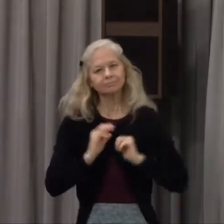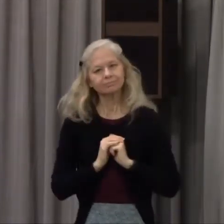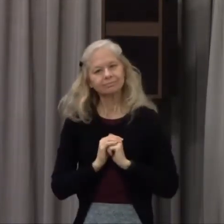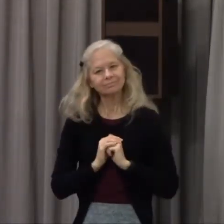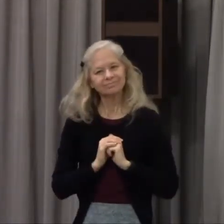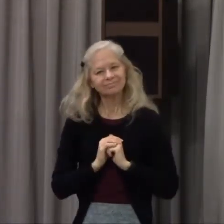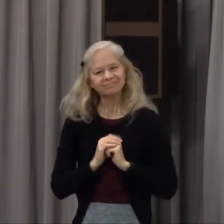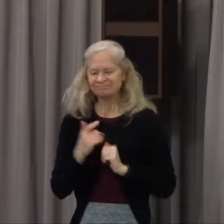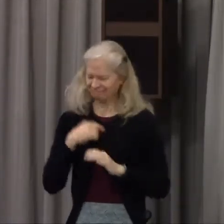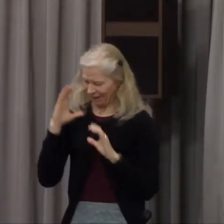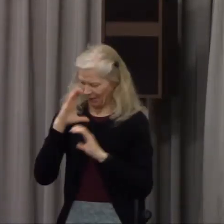find this.